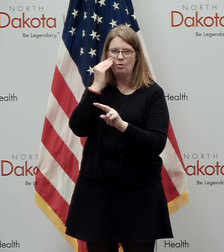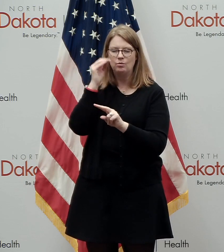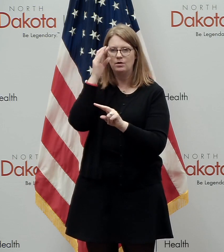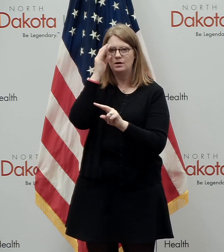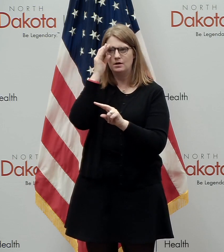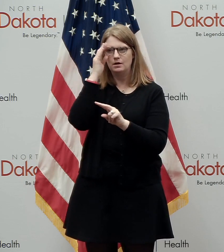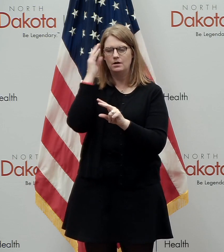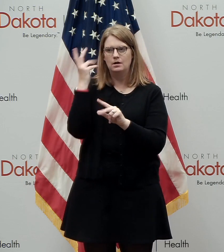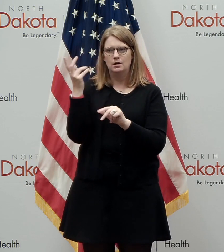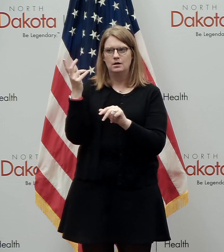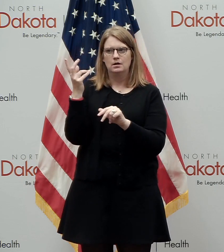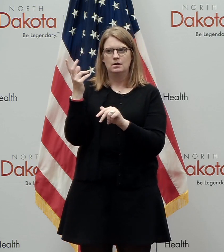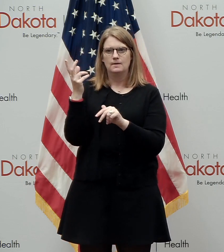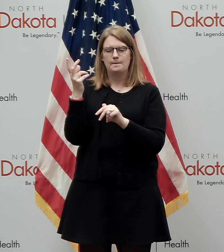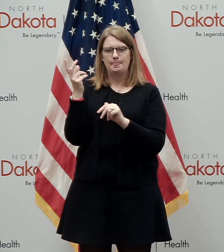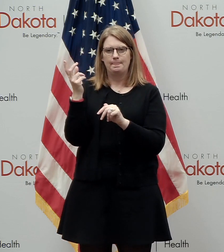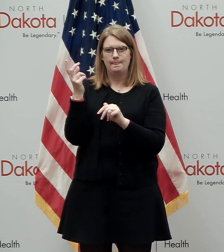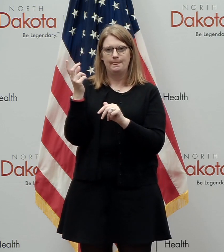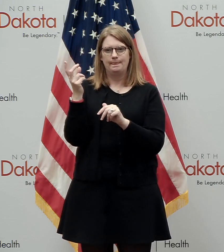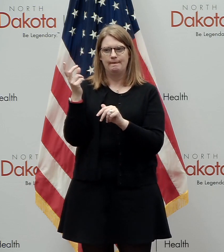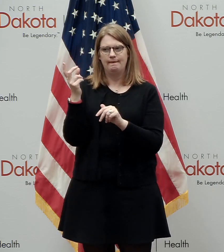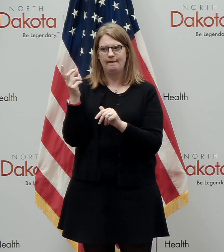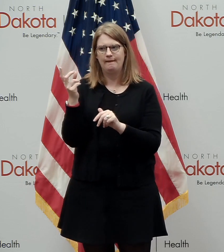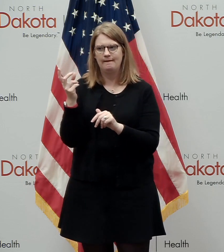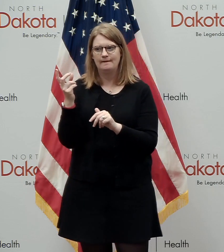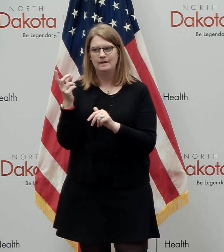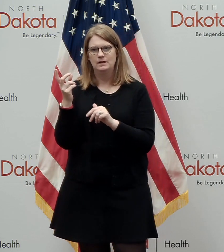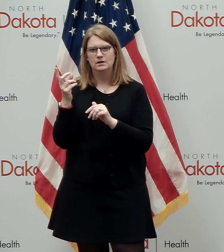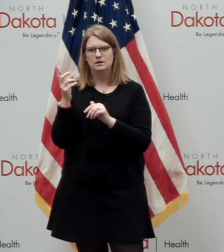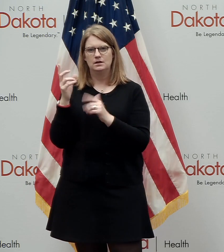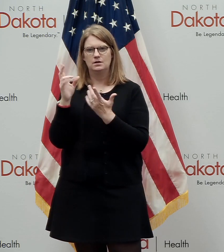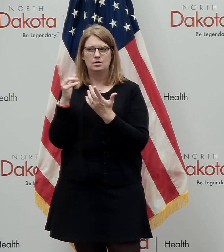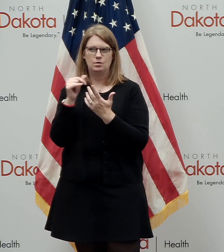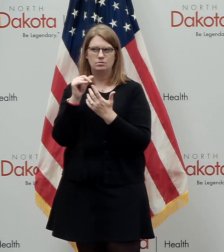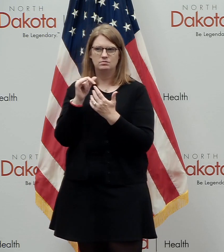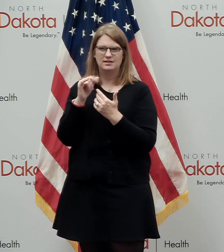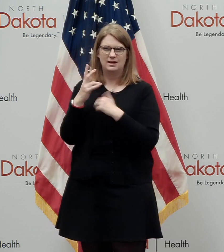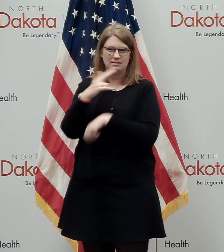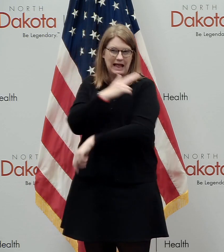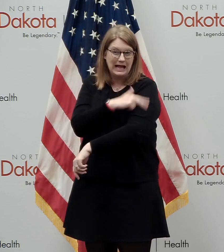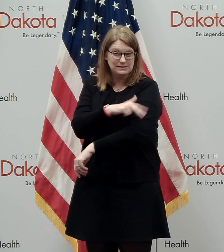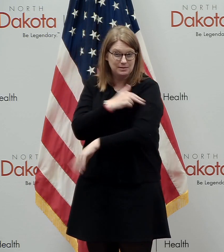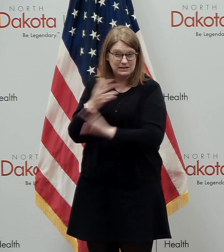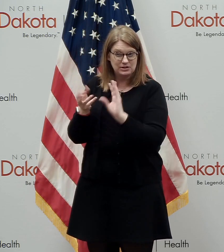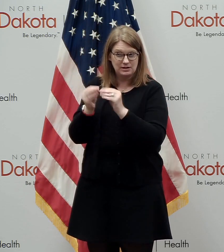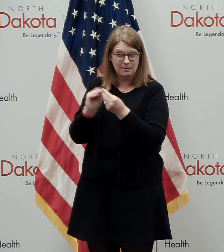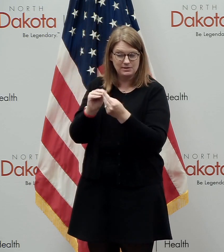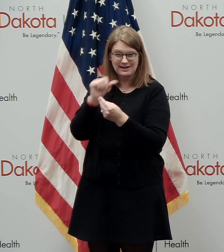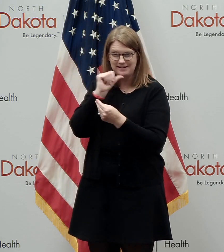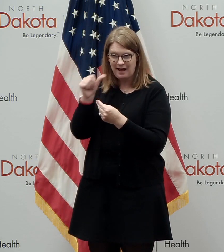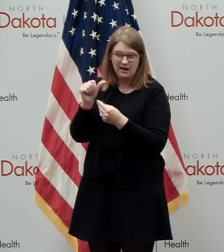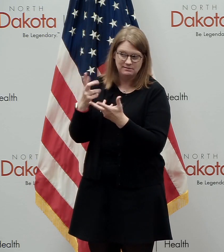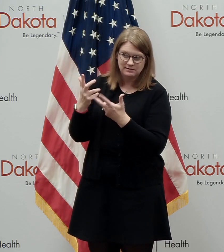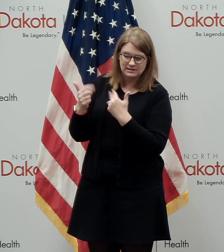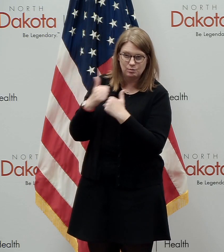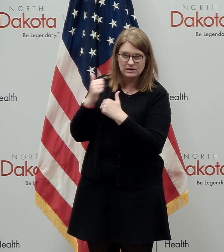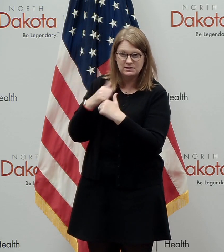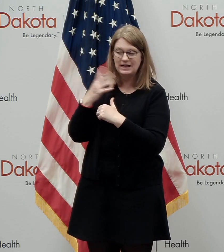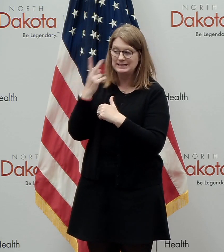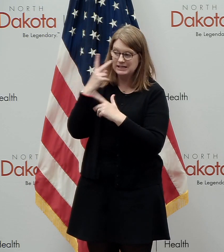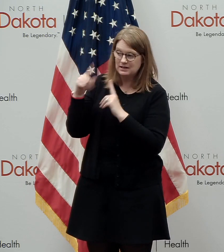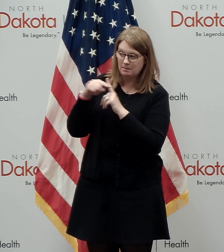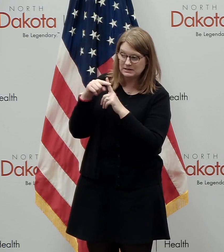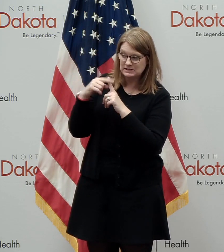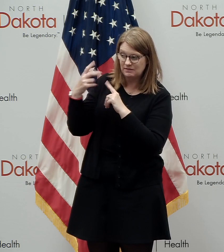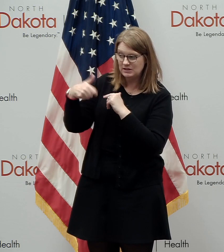not at risk relative to hospitalization. So I see the numbers are up, I see the positivity is